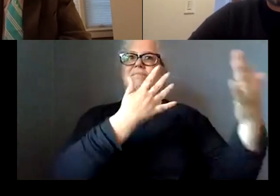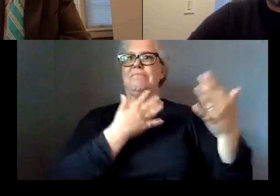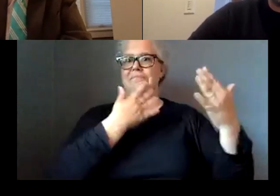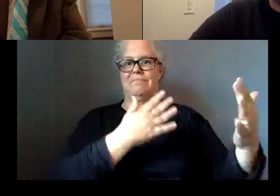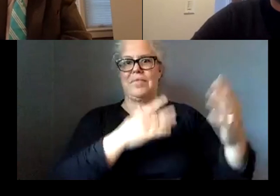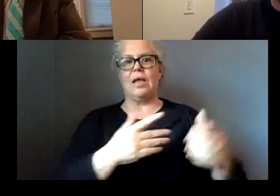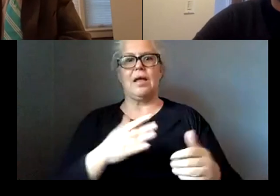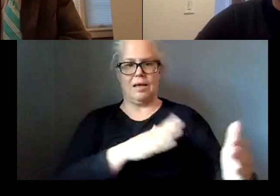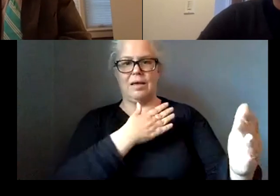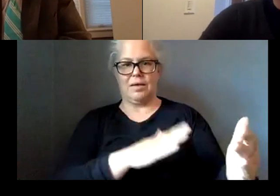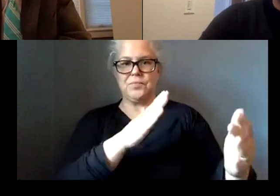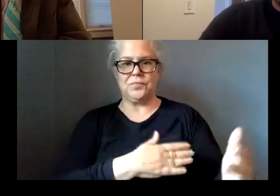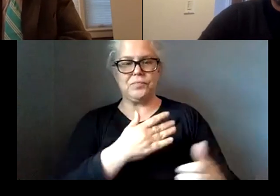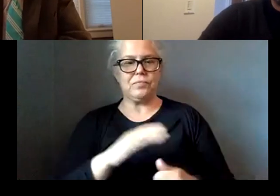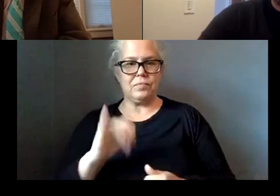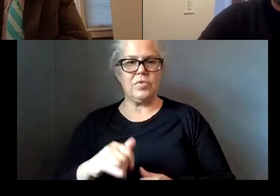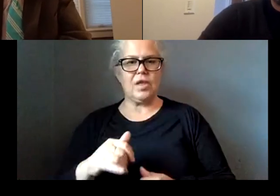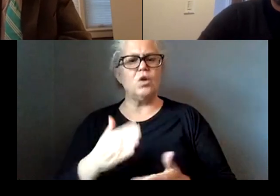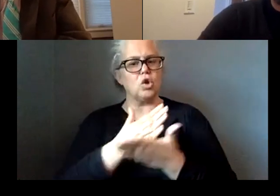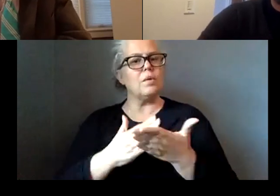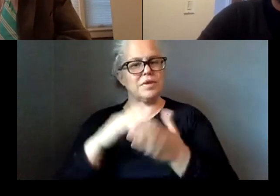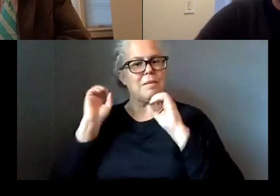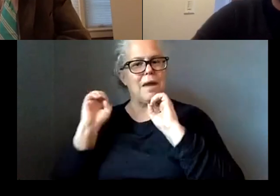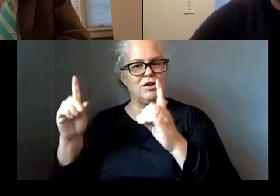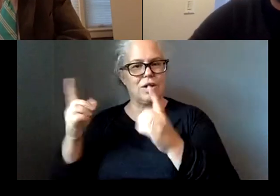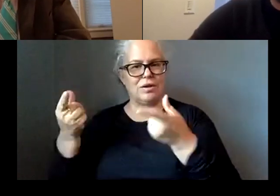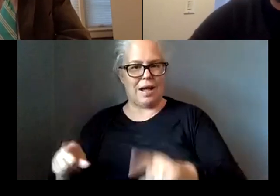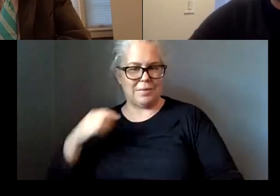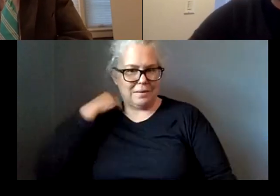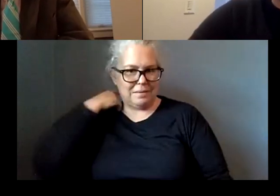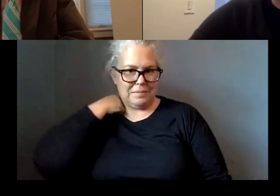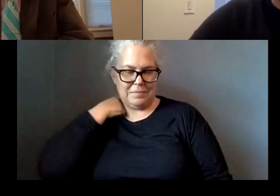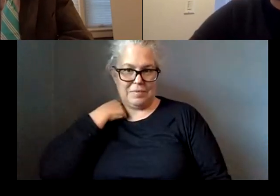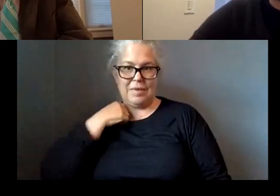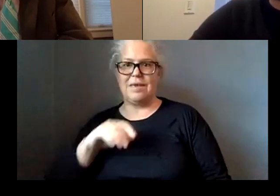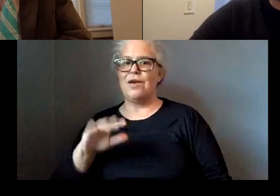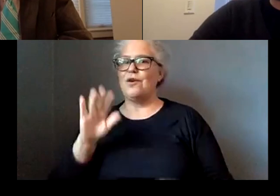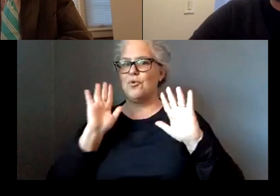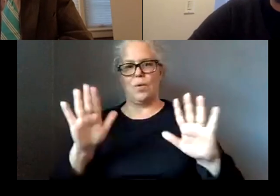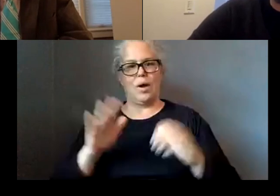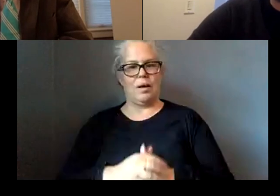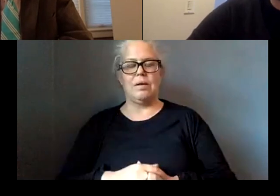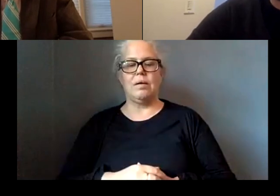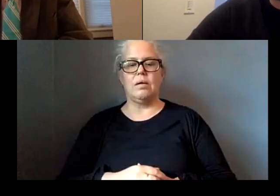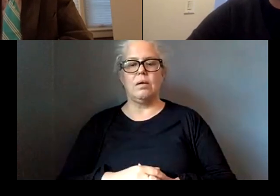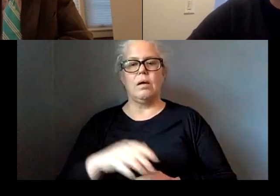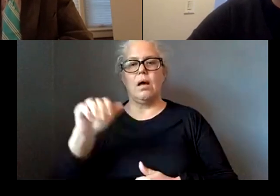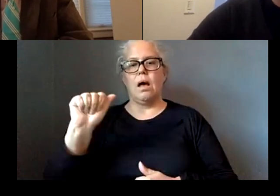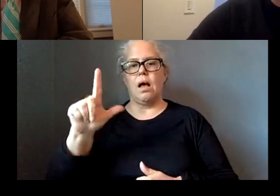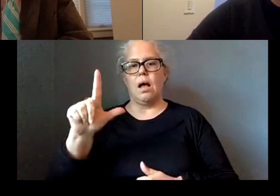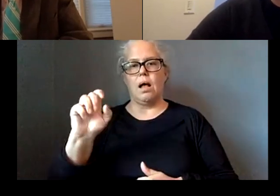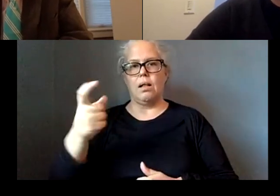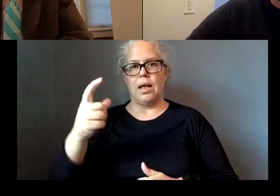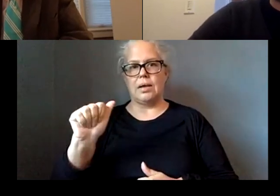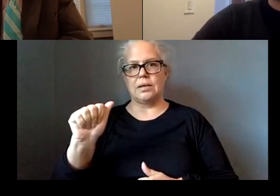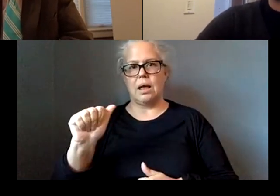there was that kind of education taking place as well. Excellent. Alexa Landris, I see your